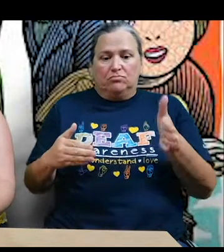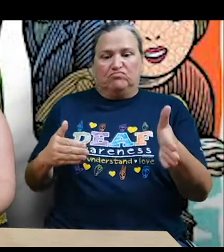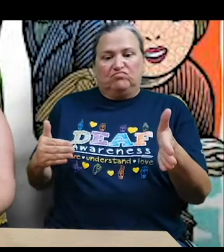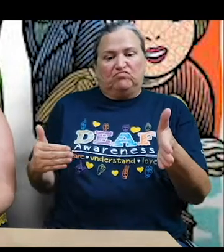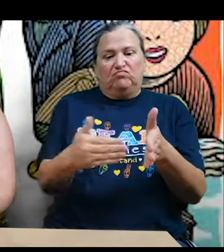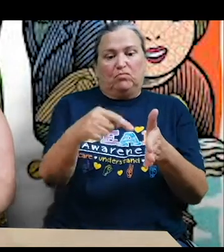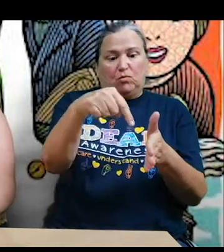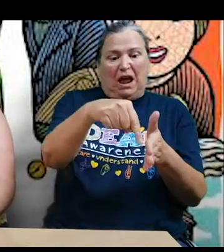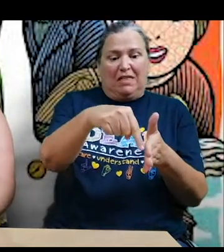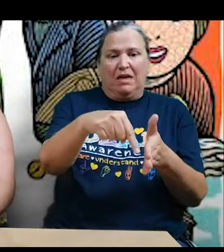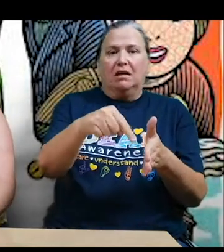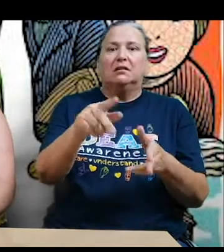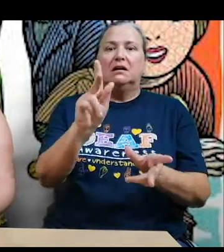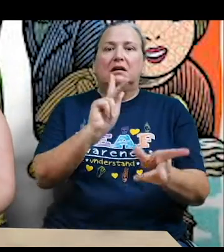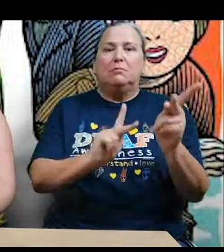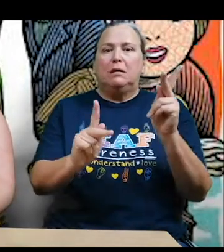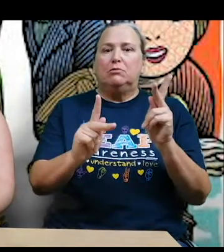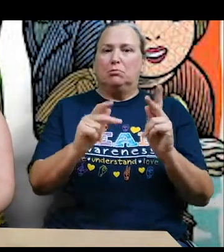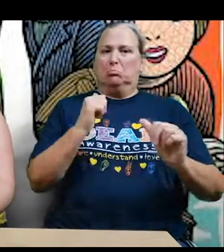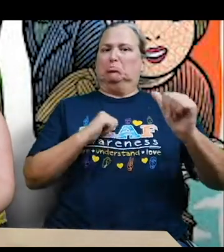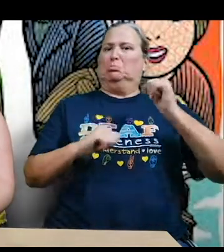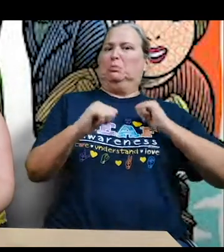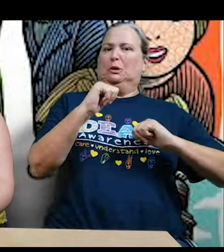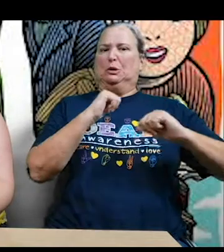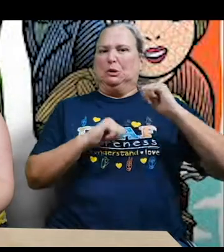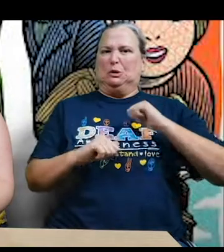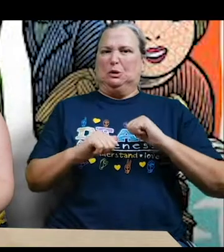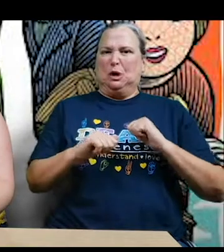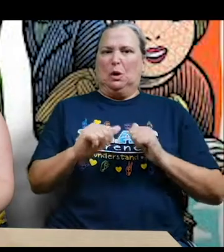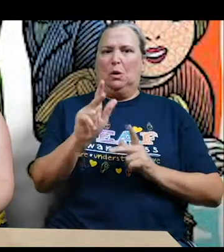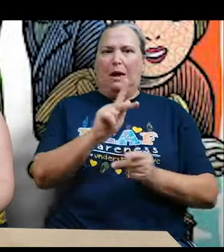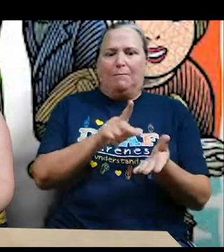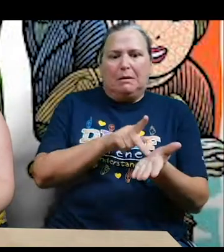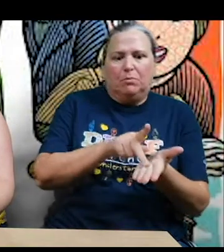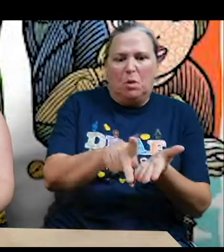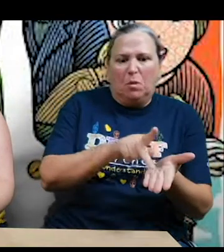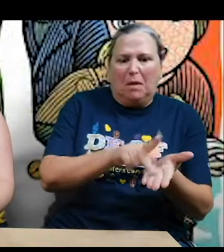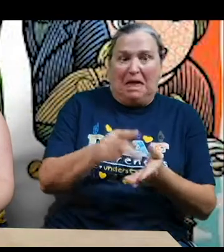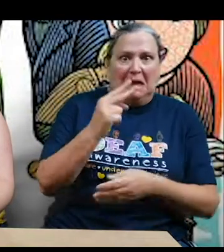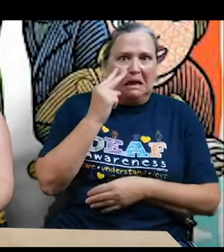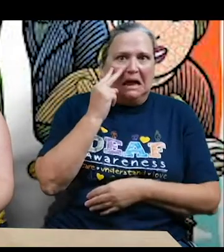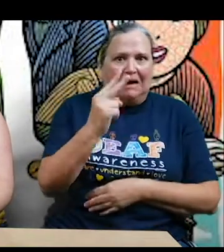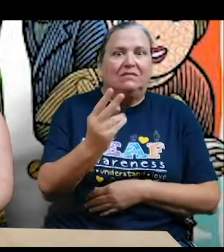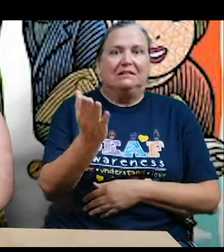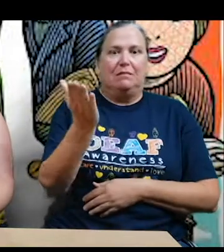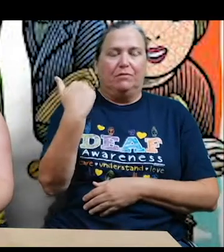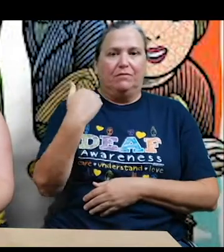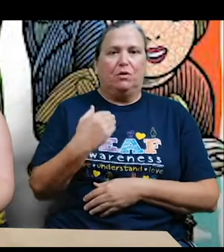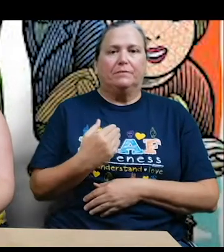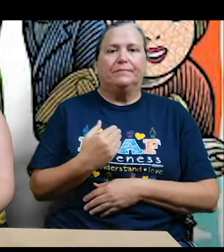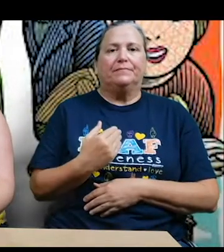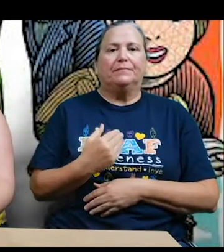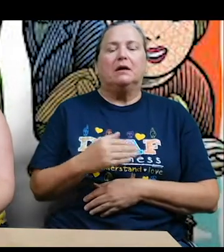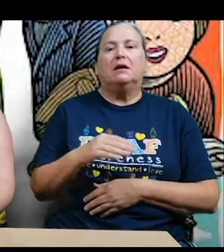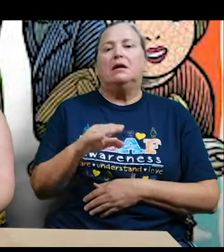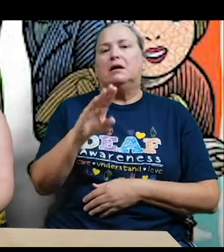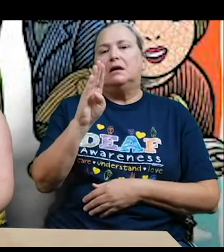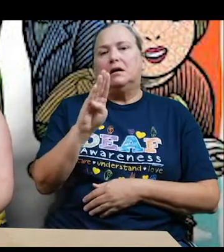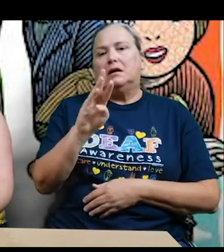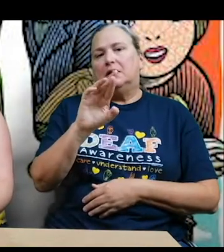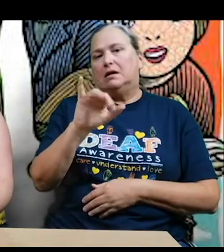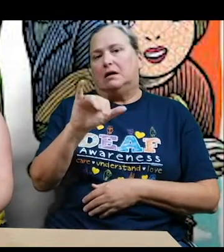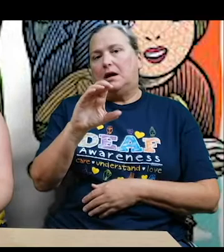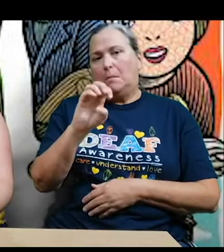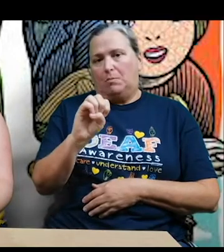seen it. The walk to the town took all night. Bryce walked without stopping,